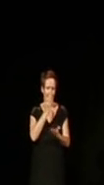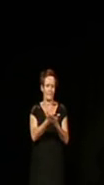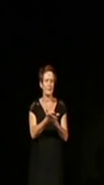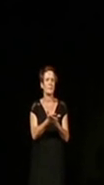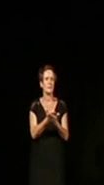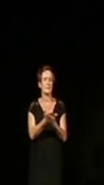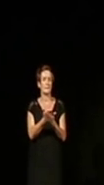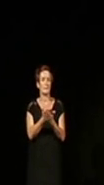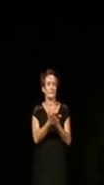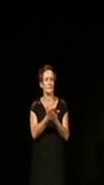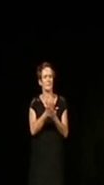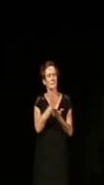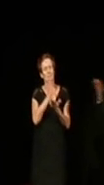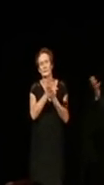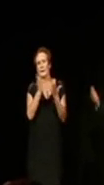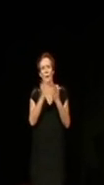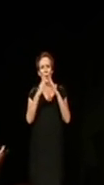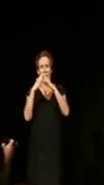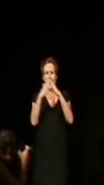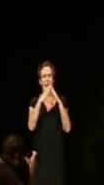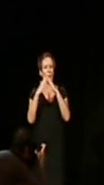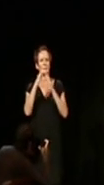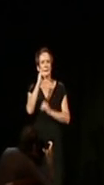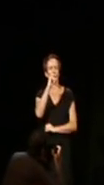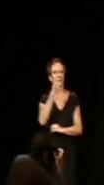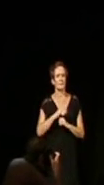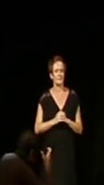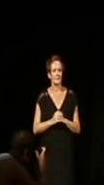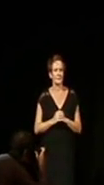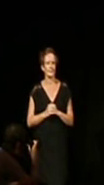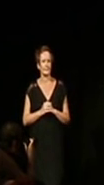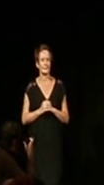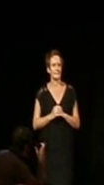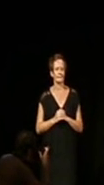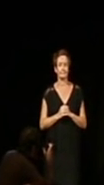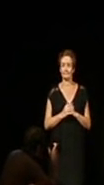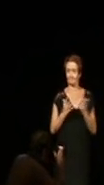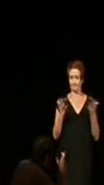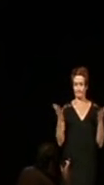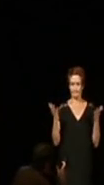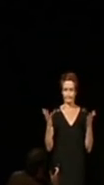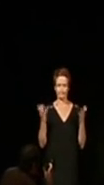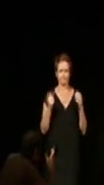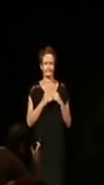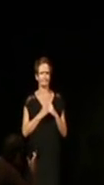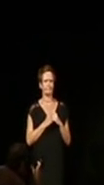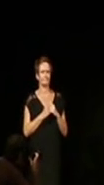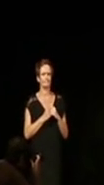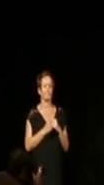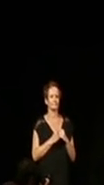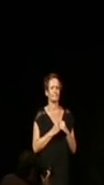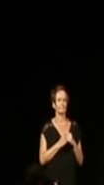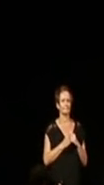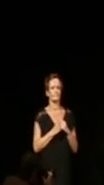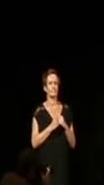many in our society. Look at it all across the piece. We have a rise in the number of